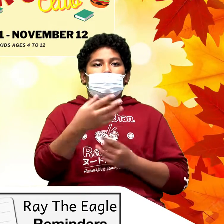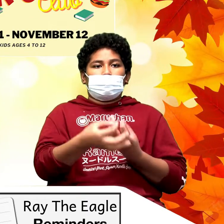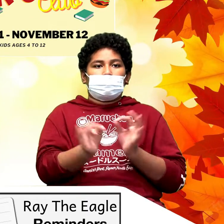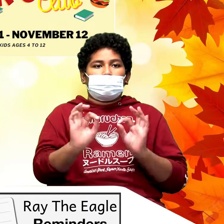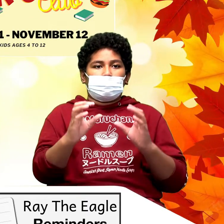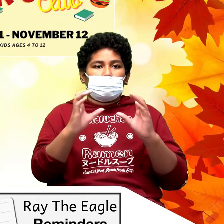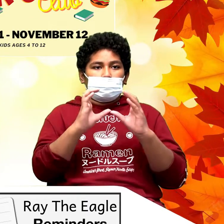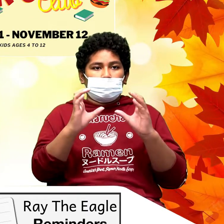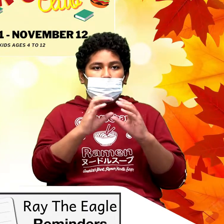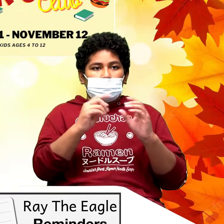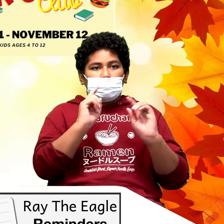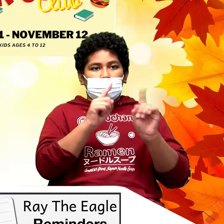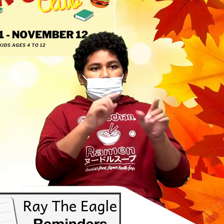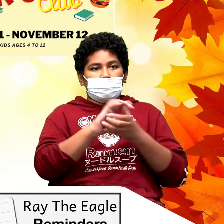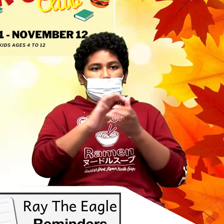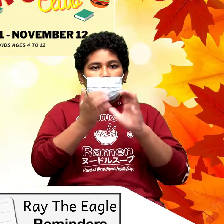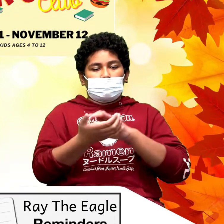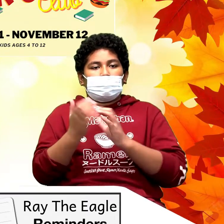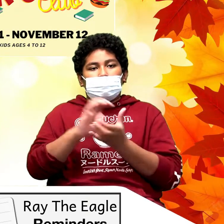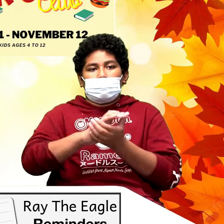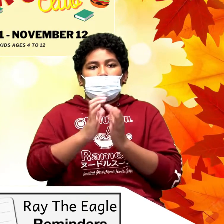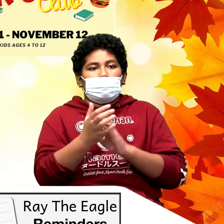Nom.